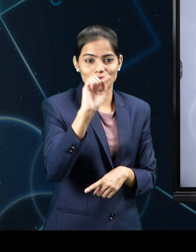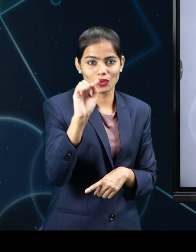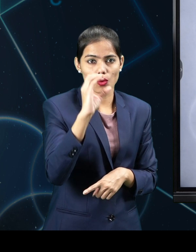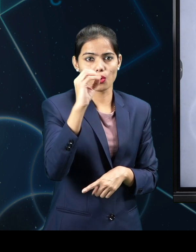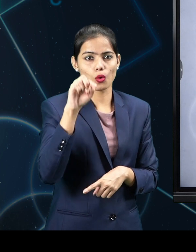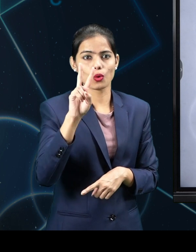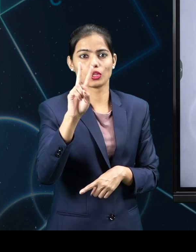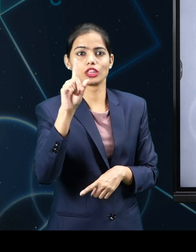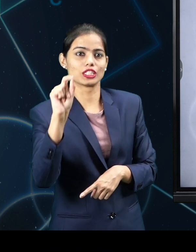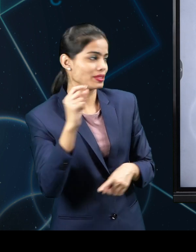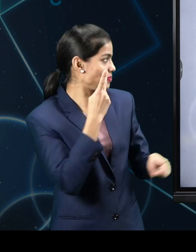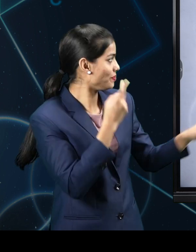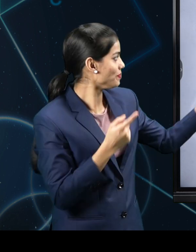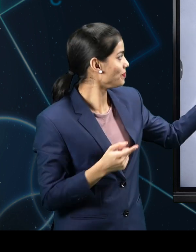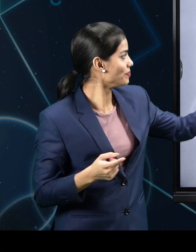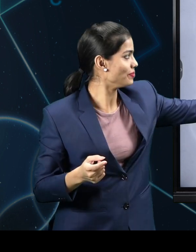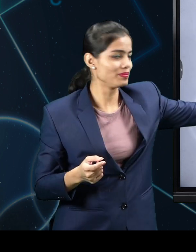to 0.210.